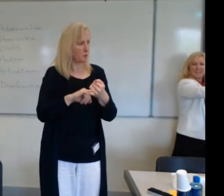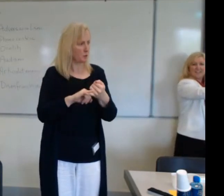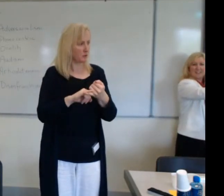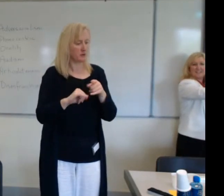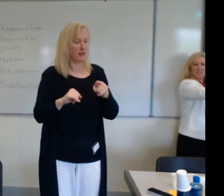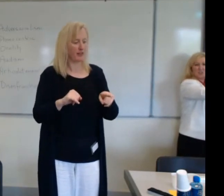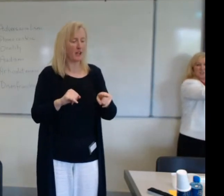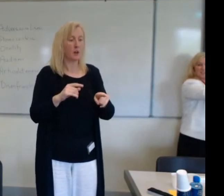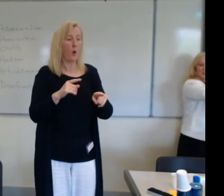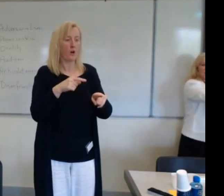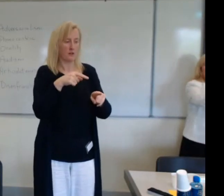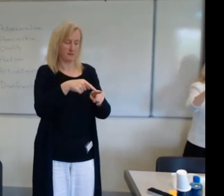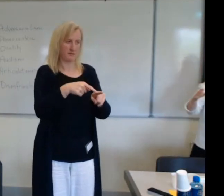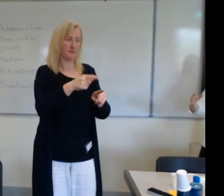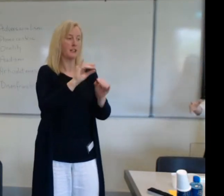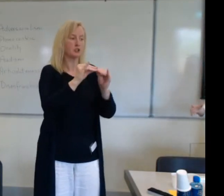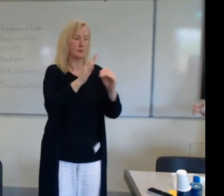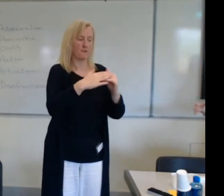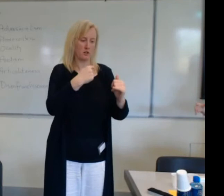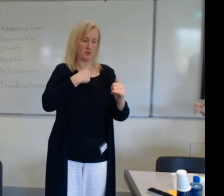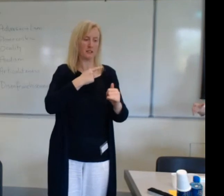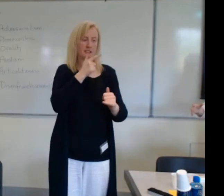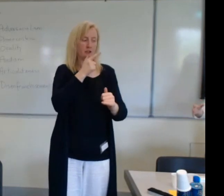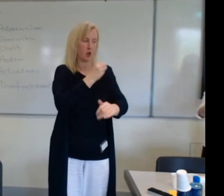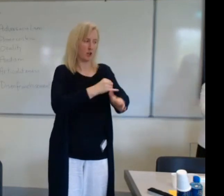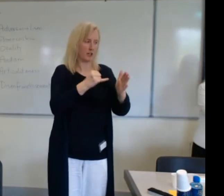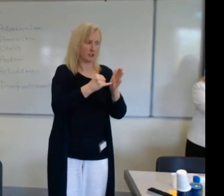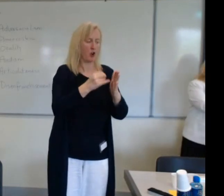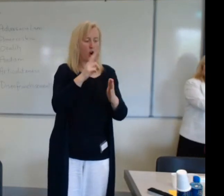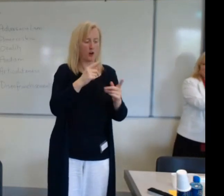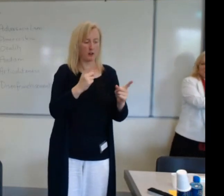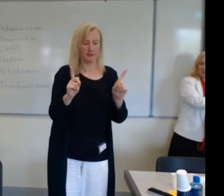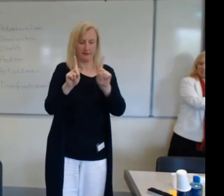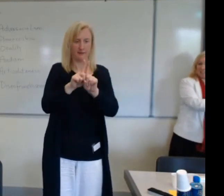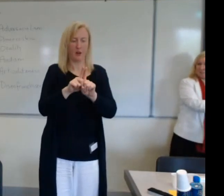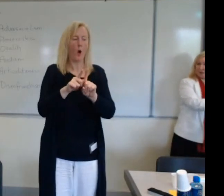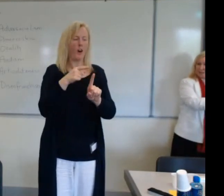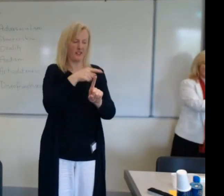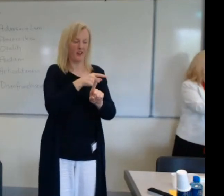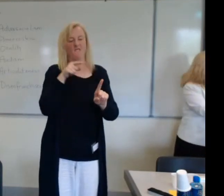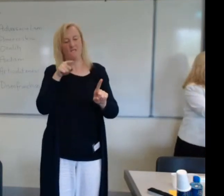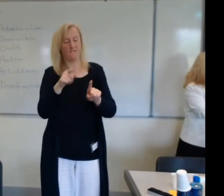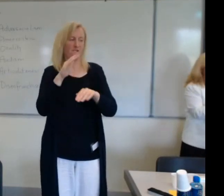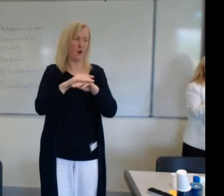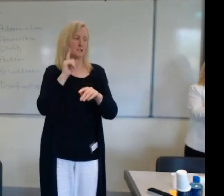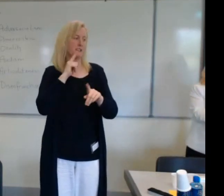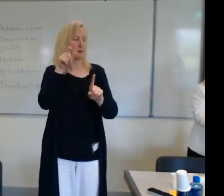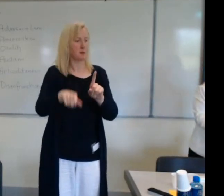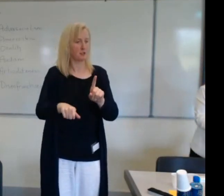hearing institution or for the deaf person? How do they maintain their neutrality, their impartiality? What about debriefing? What